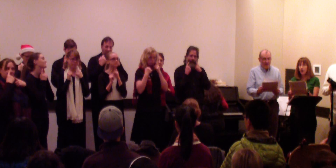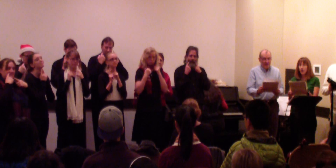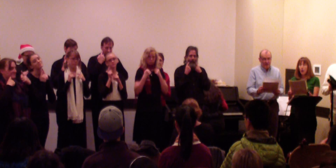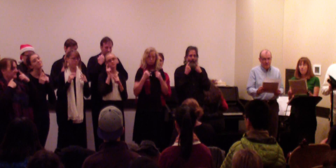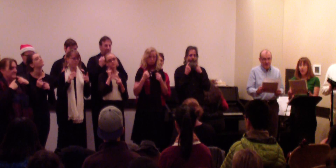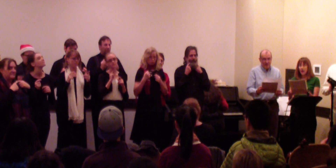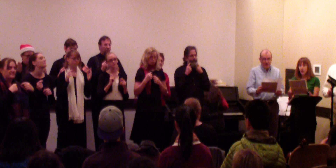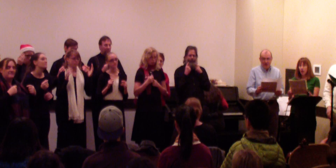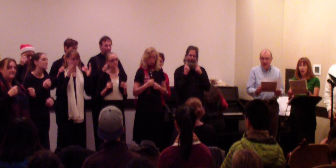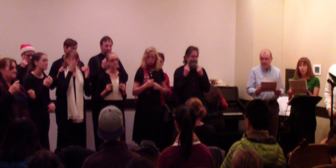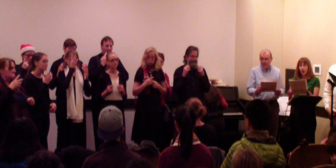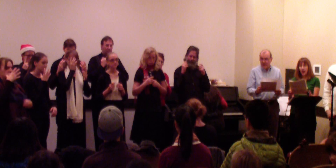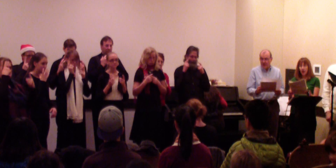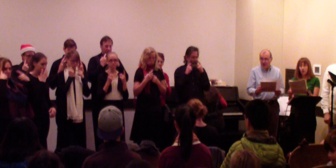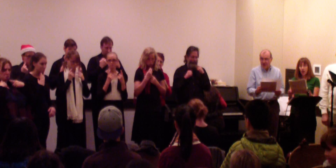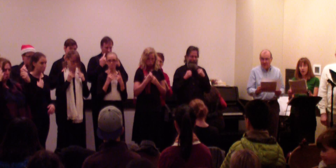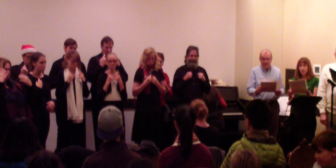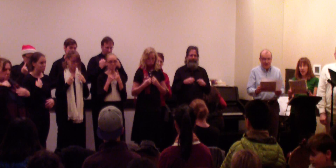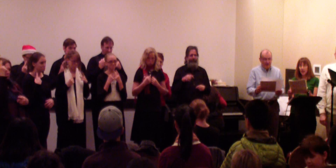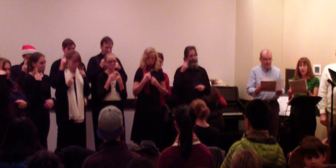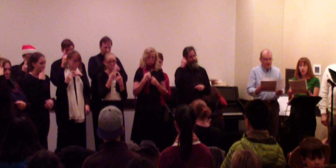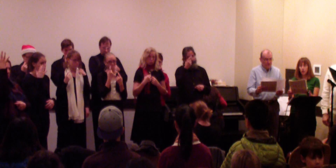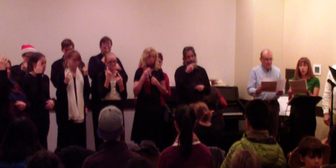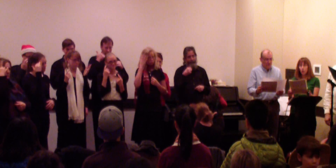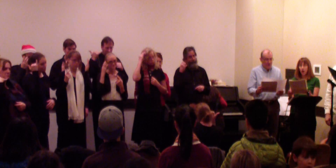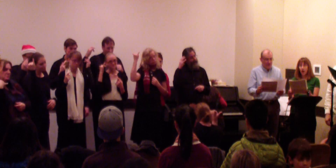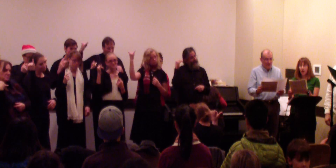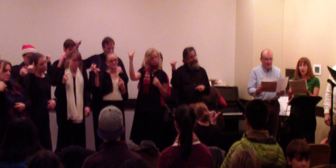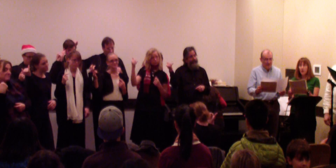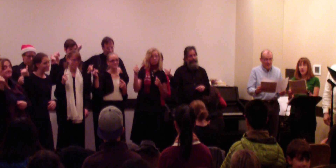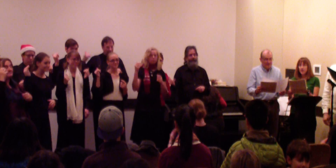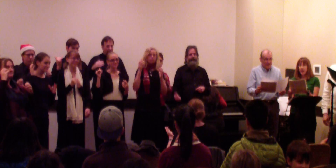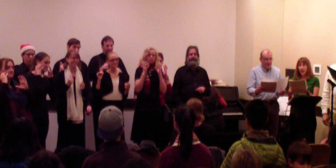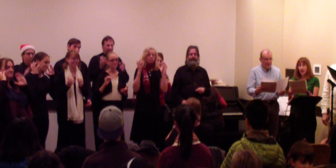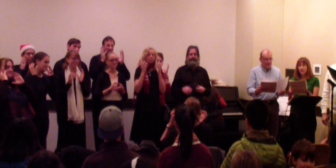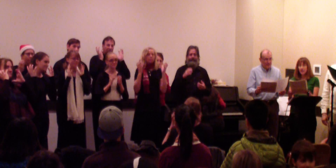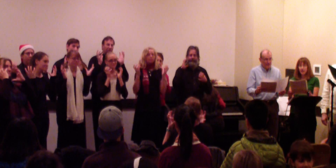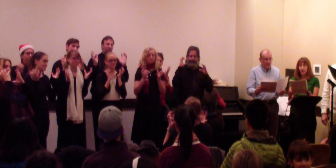Santa Claus.